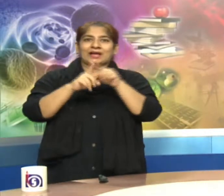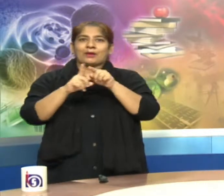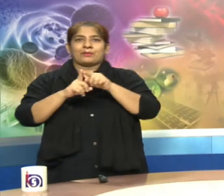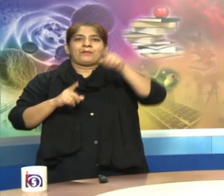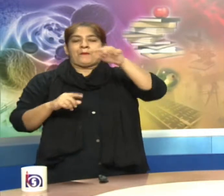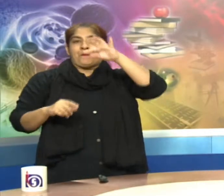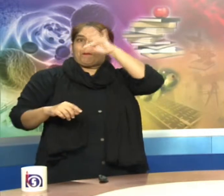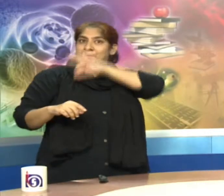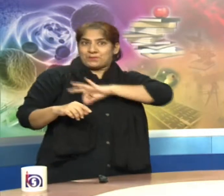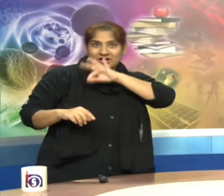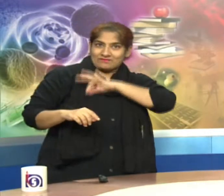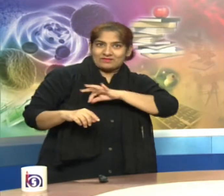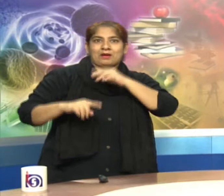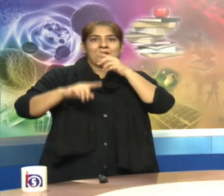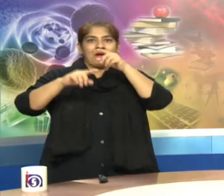manufacturer. The second